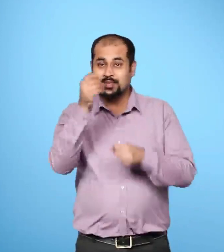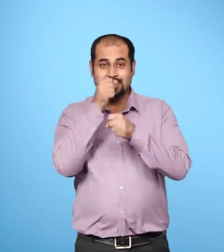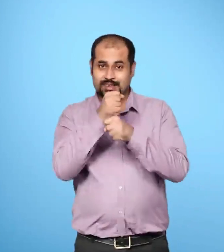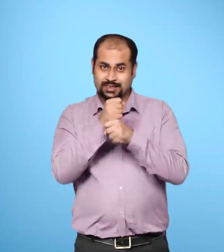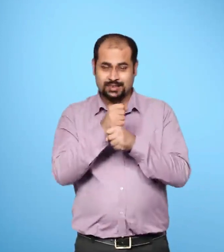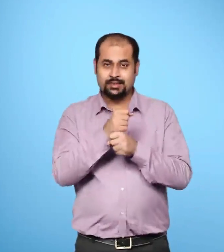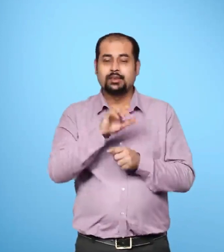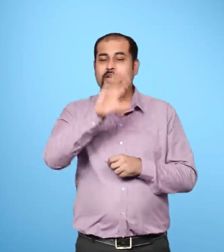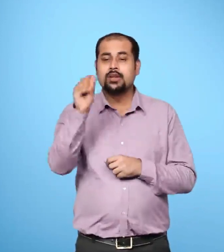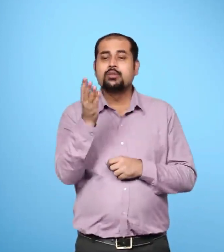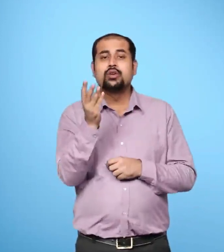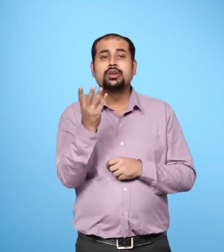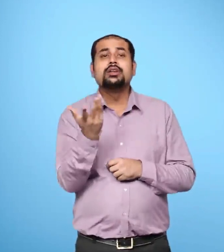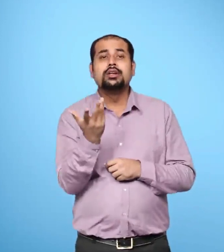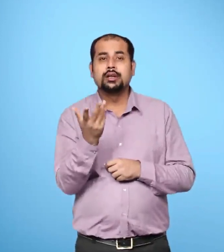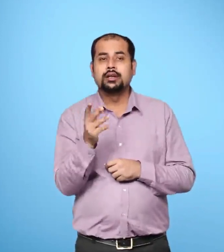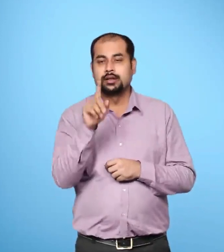Gesar 13.